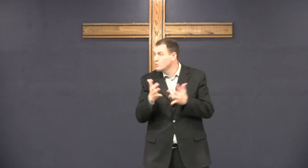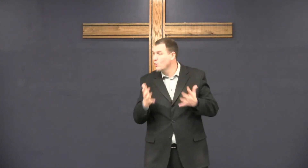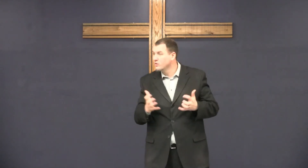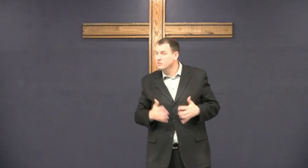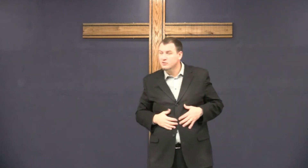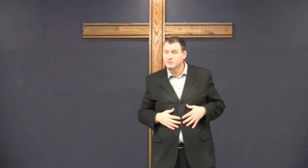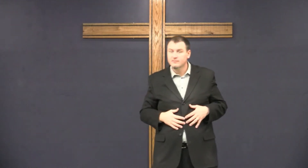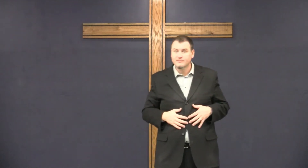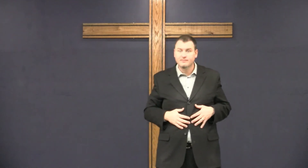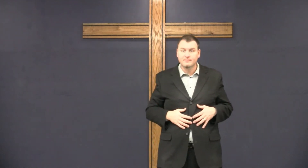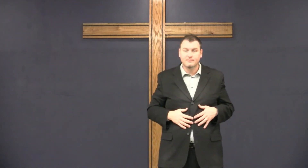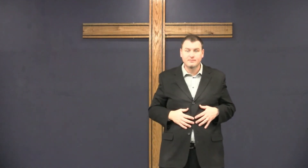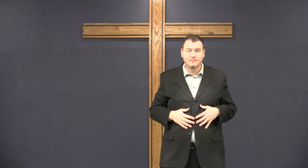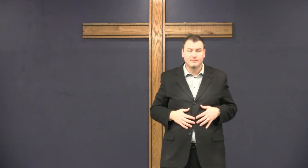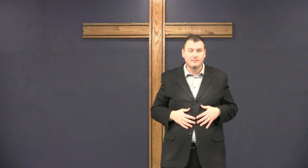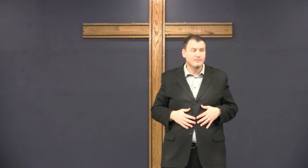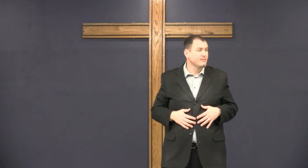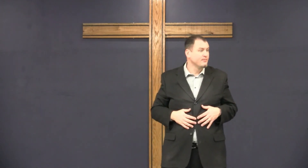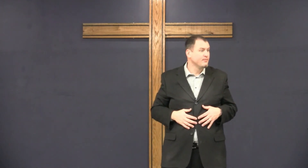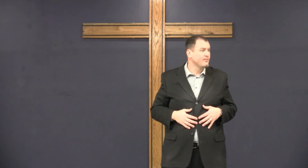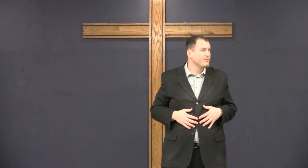Is that what Jesus wanted?